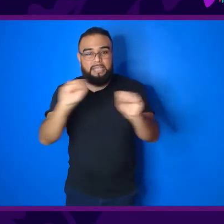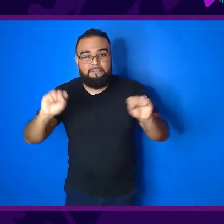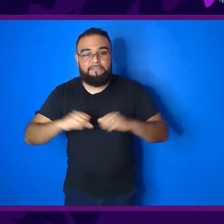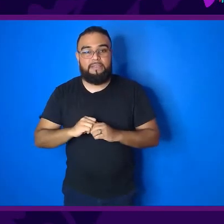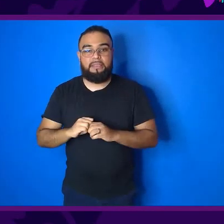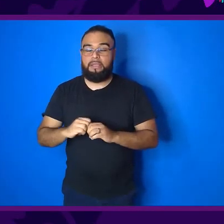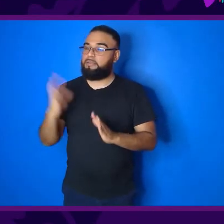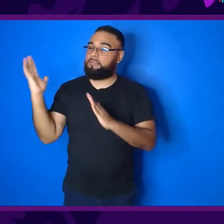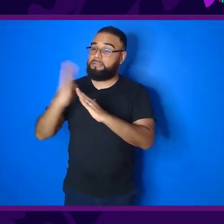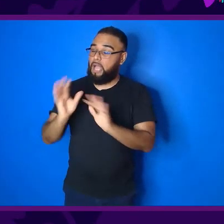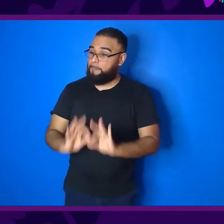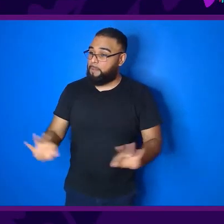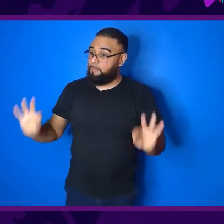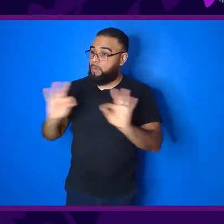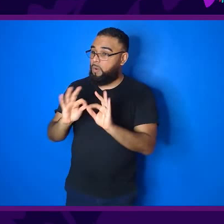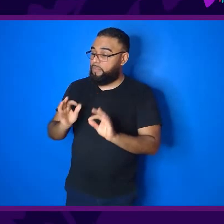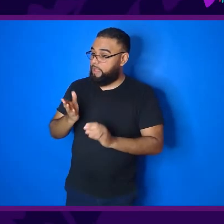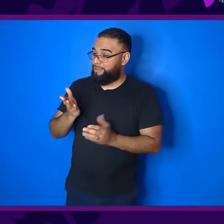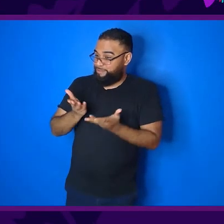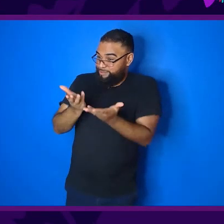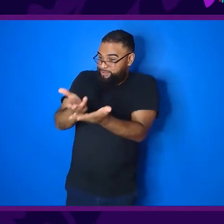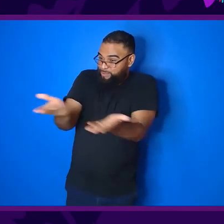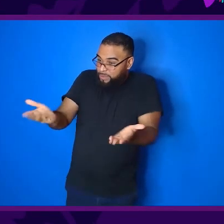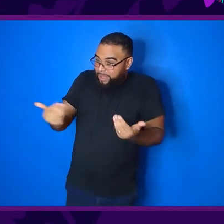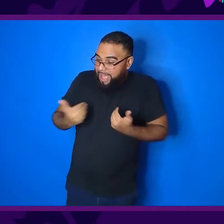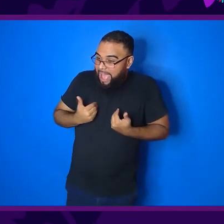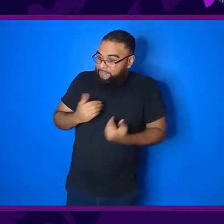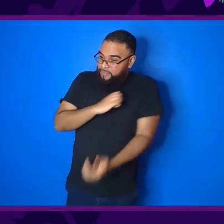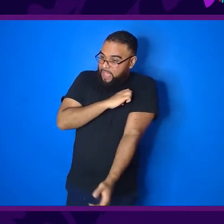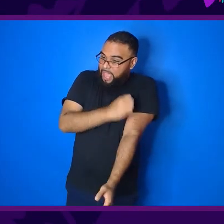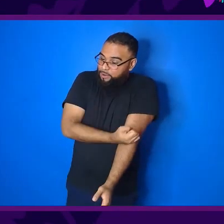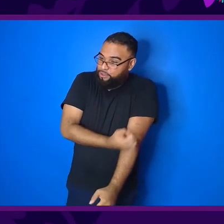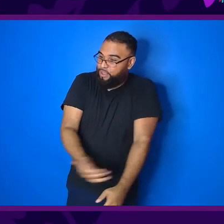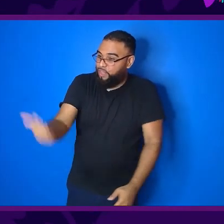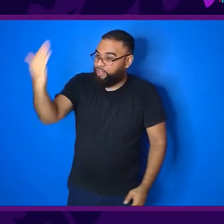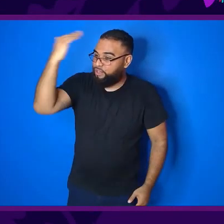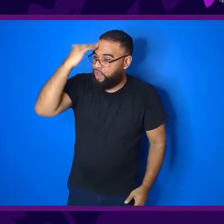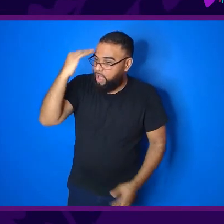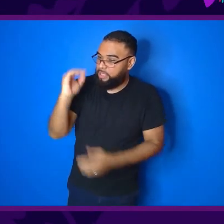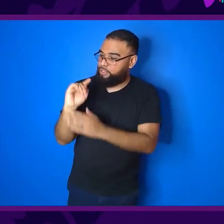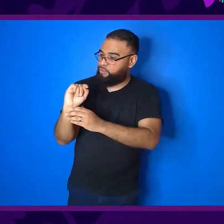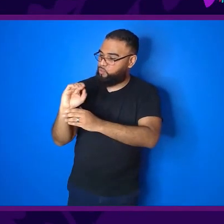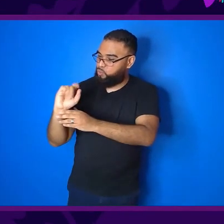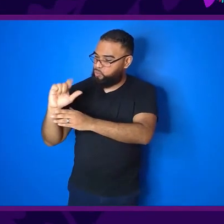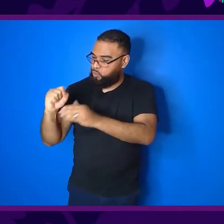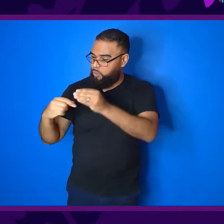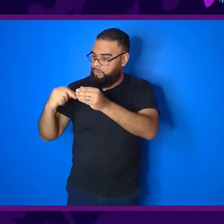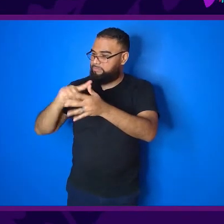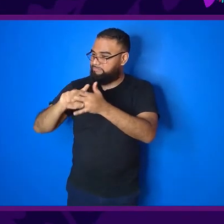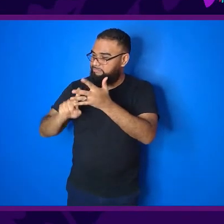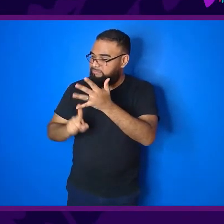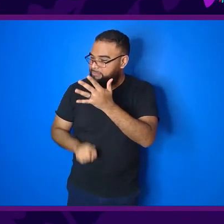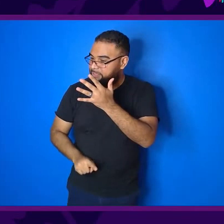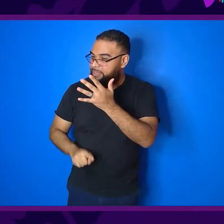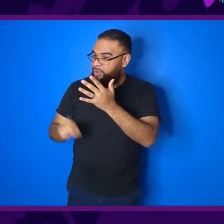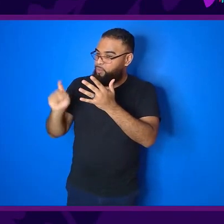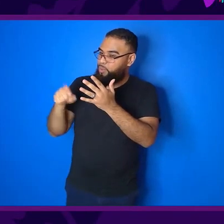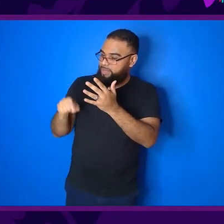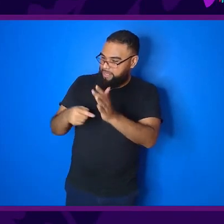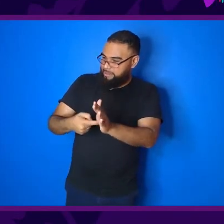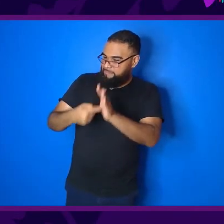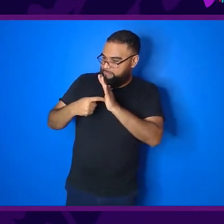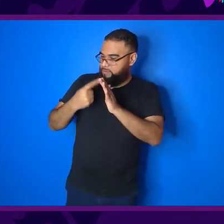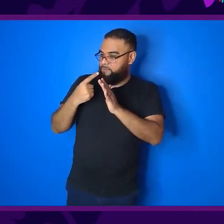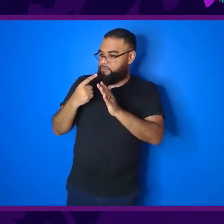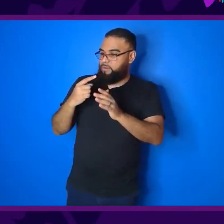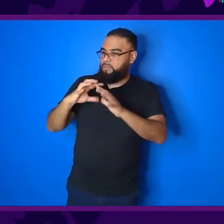have the energy and you have the knowledge and you have all of the tools at your disposal that we need to save our planet and to save our society. Well, you